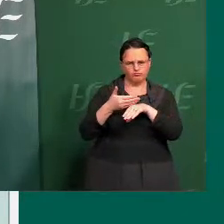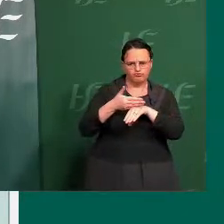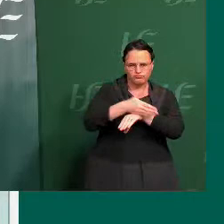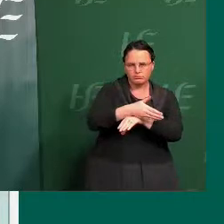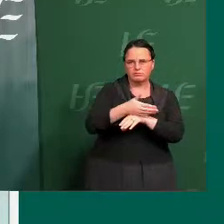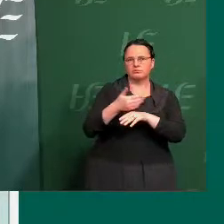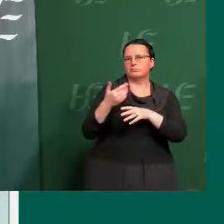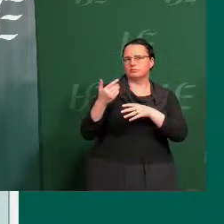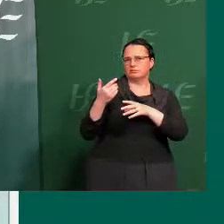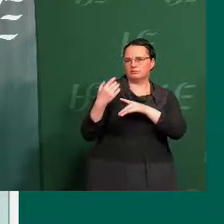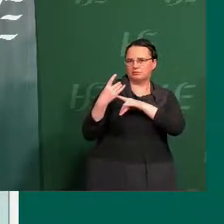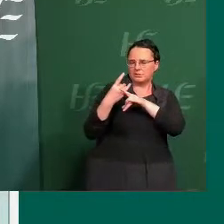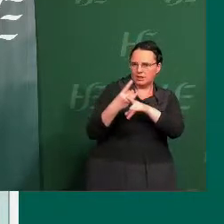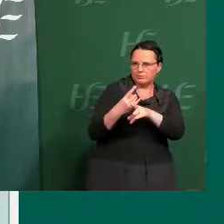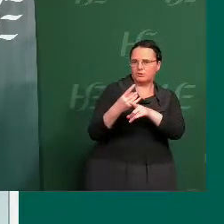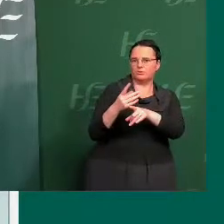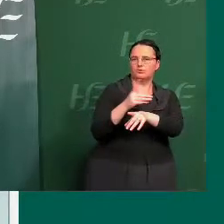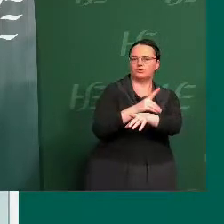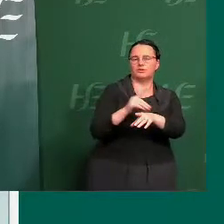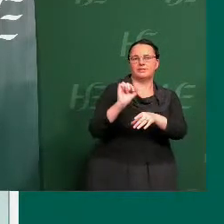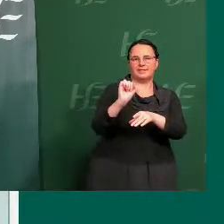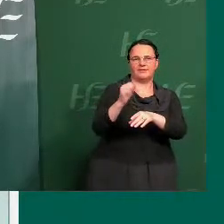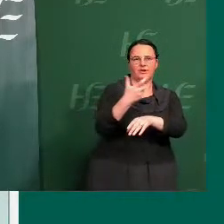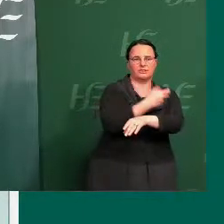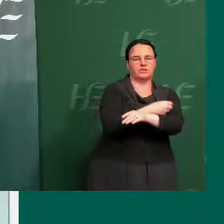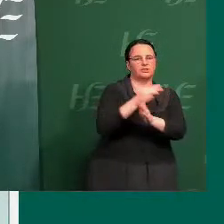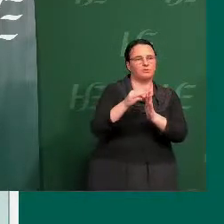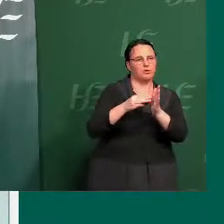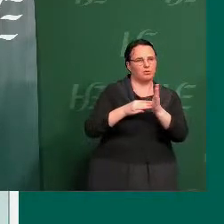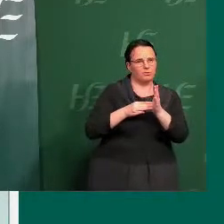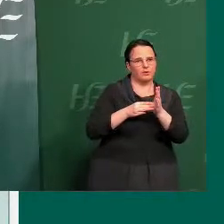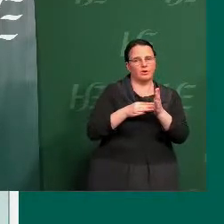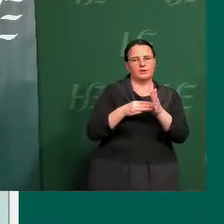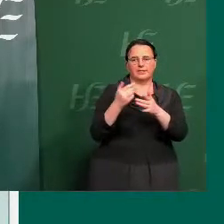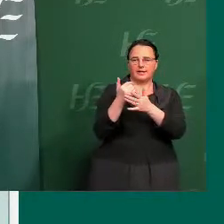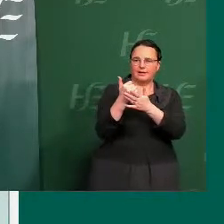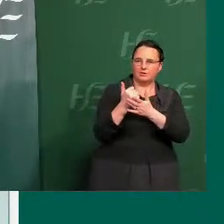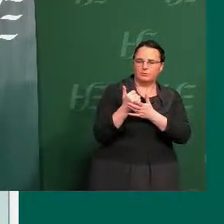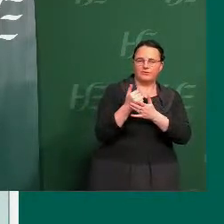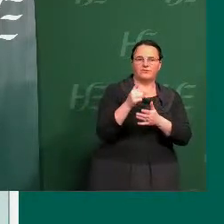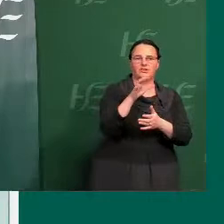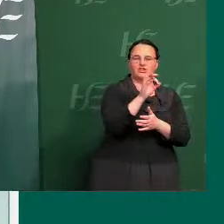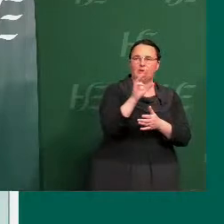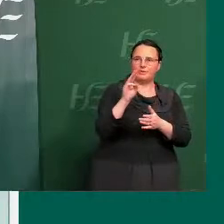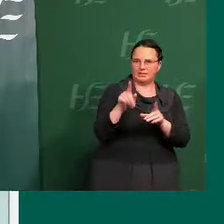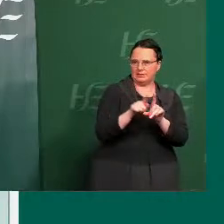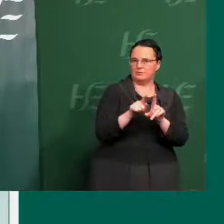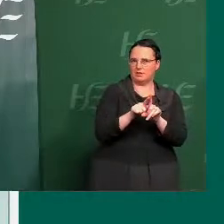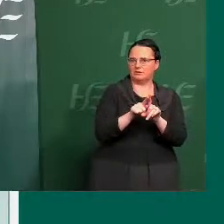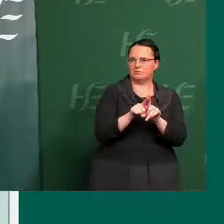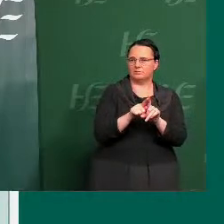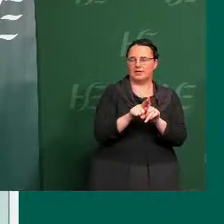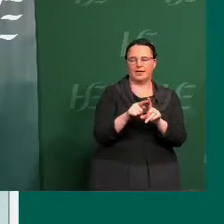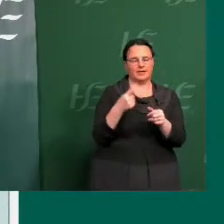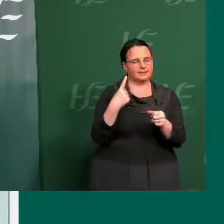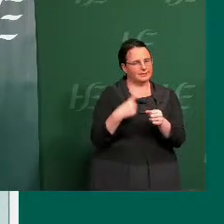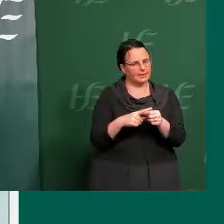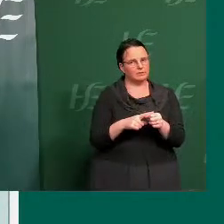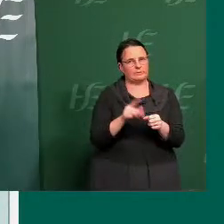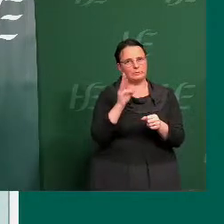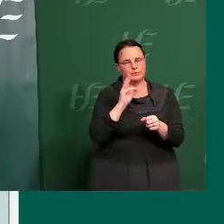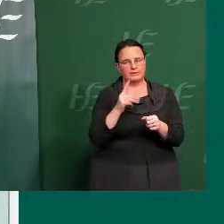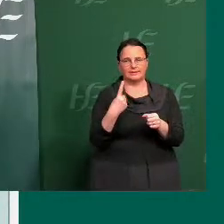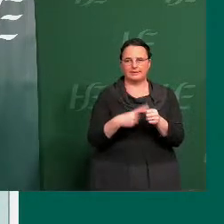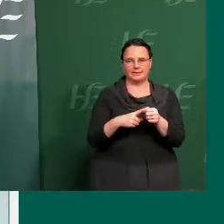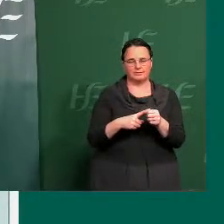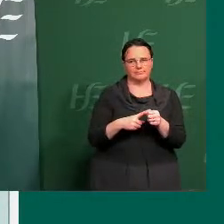already contributed throughout the vaccination programme by general practice and GPs overall. And once again, they have stepped up further. You'll